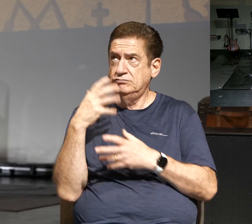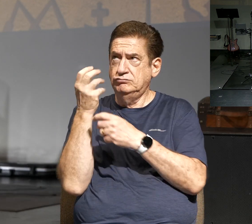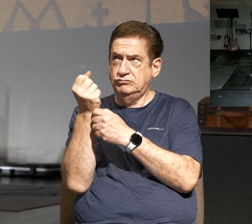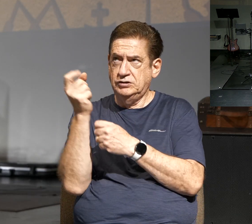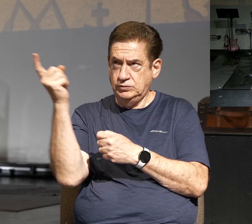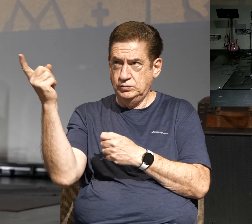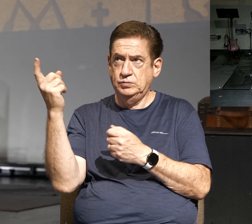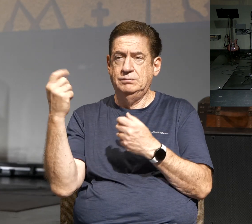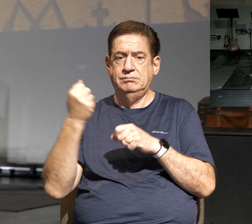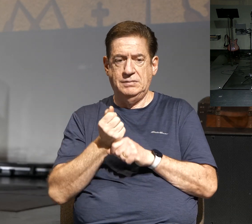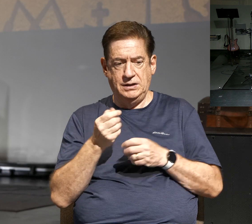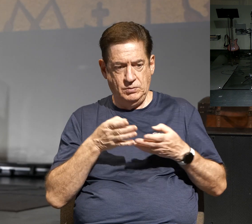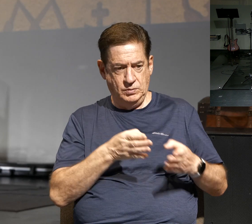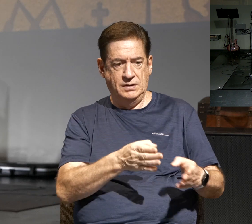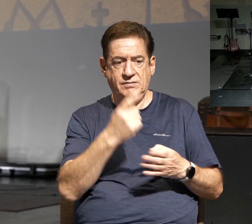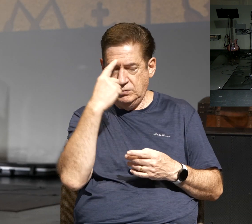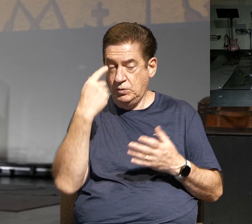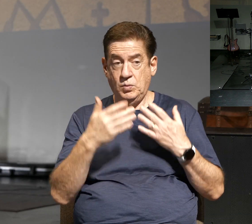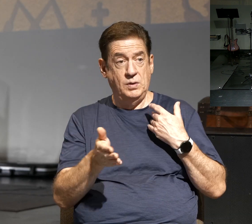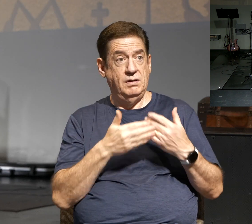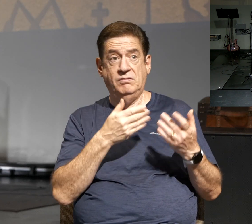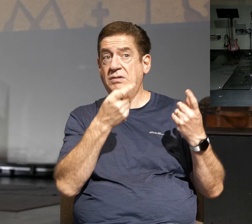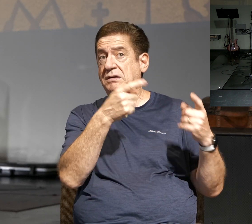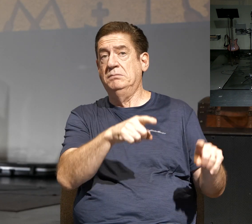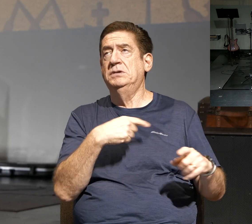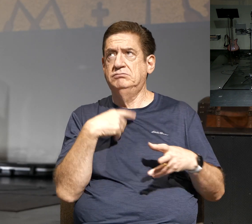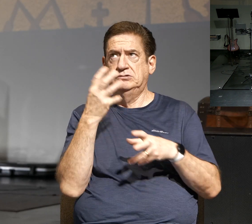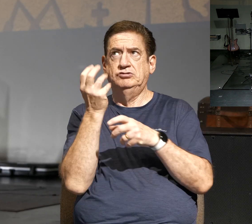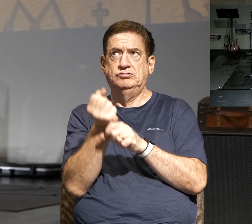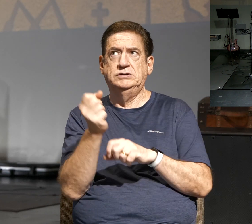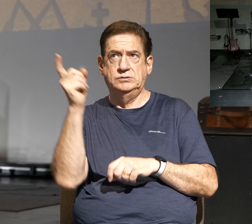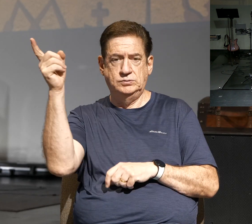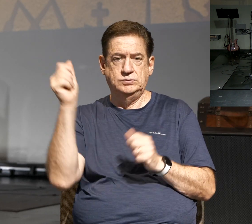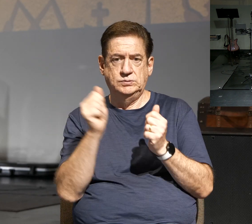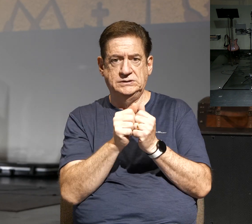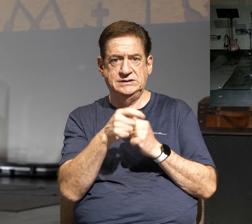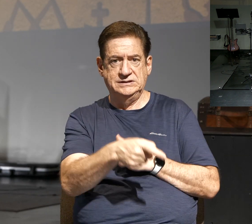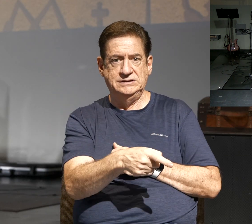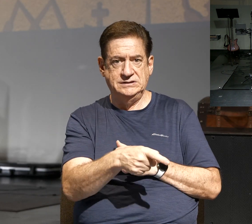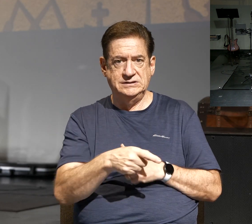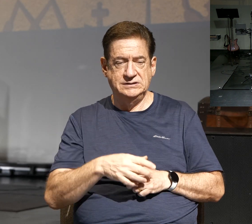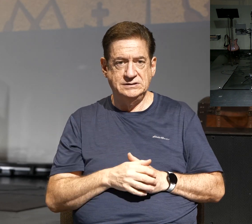me, or you're going to, whatever it might be, I'm going to trust you with this.